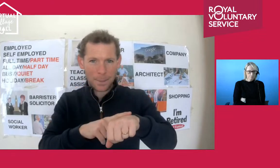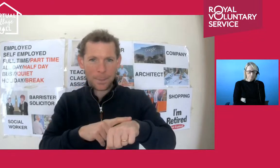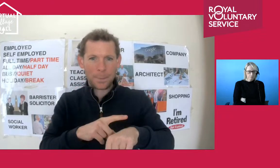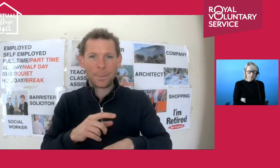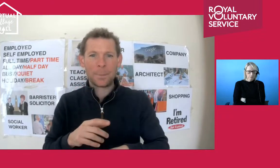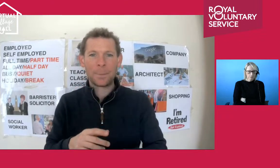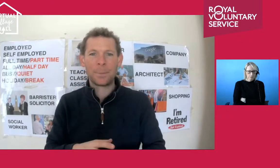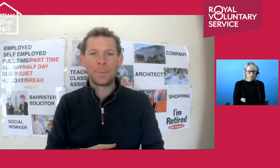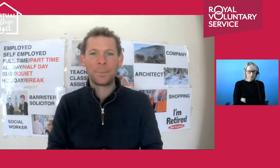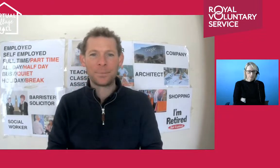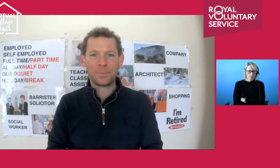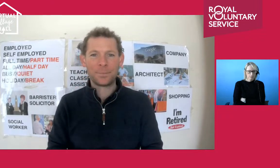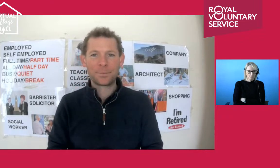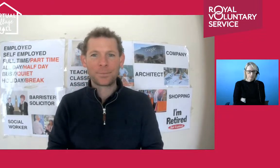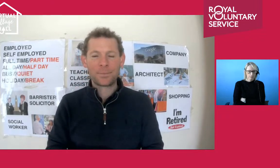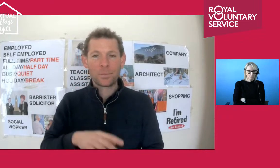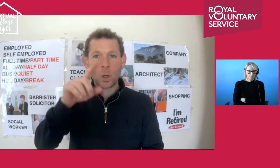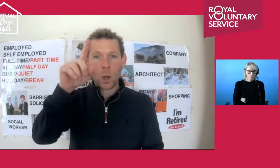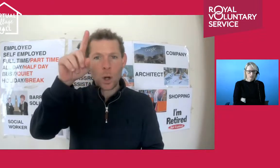part-time,